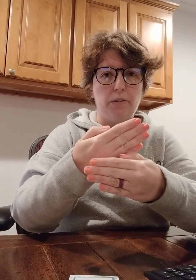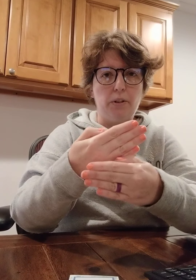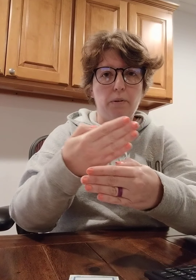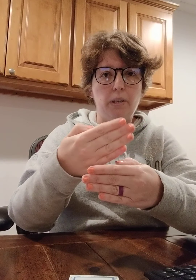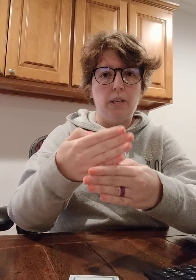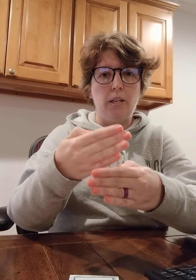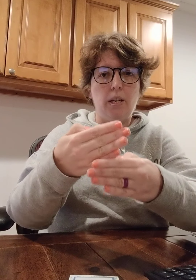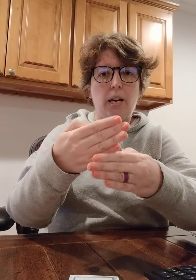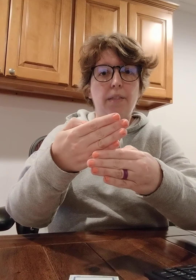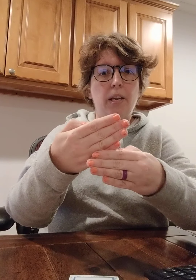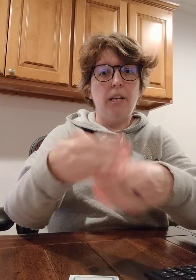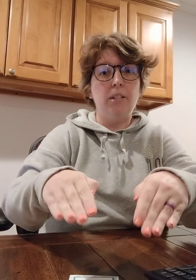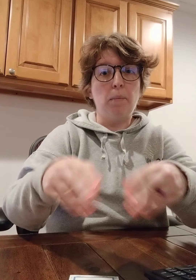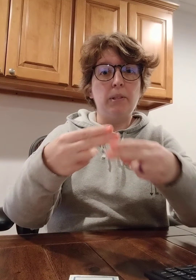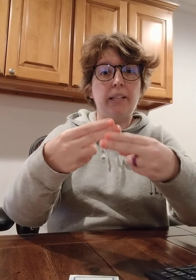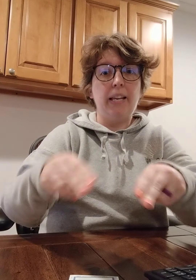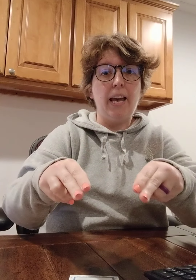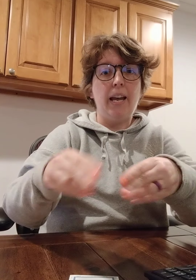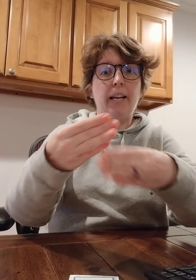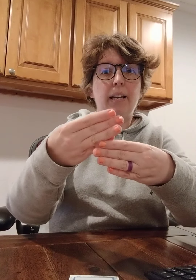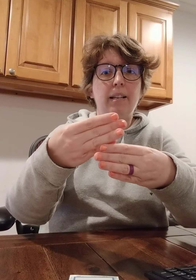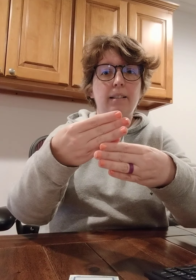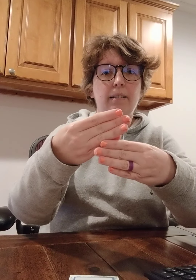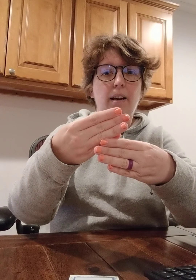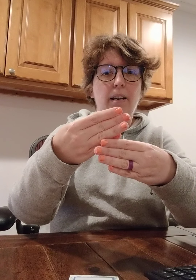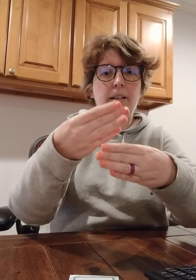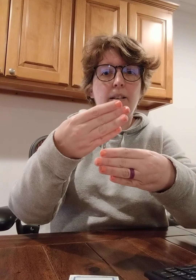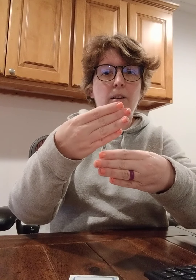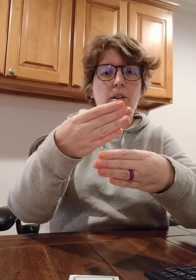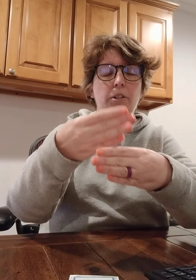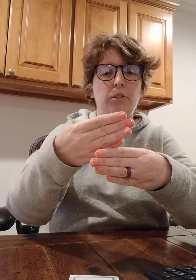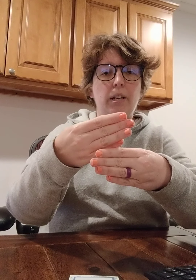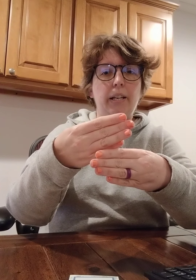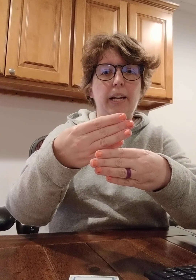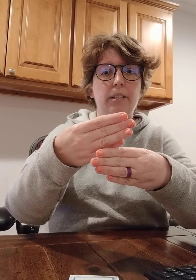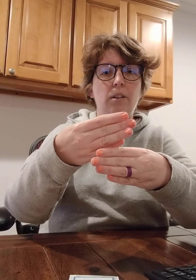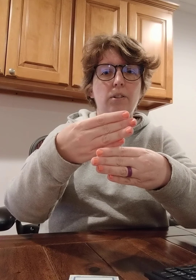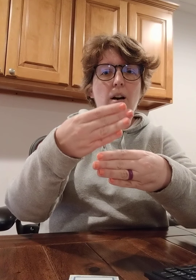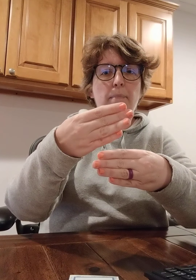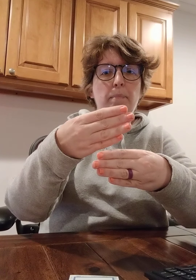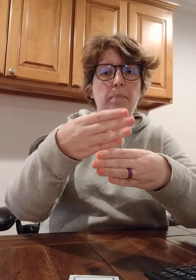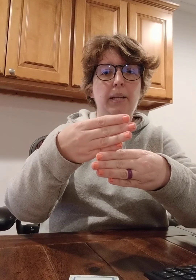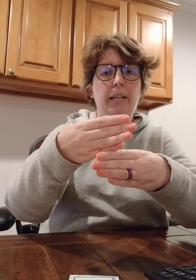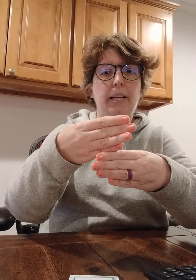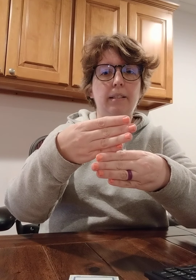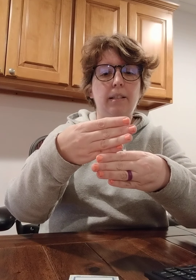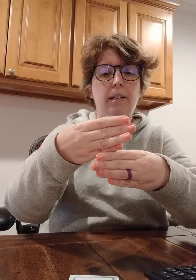too. And then it's almost like the egg sign. Your signing hand is on top. Pinky hits the